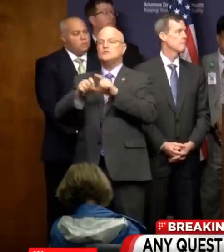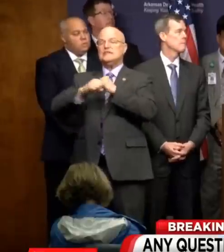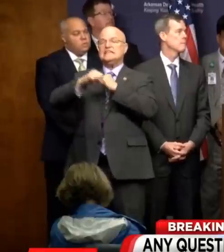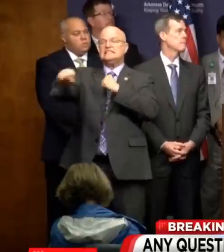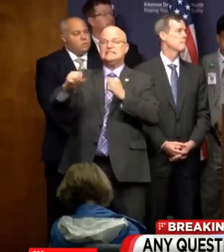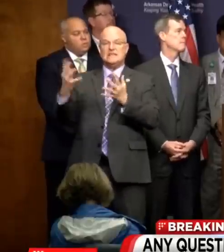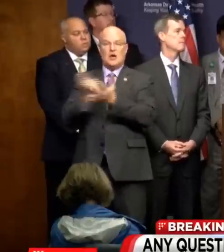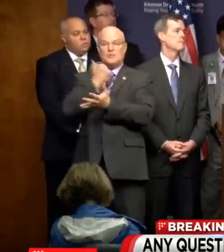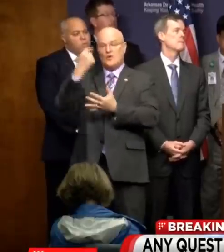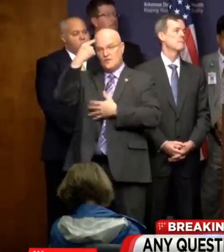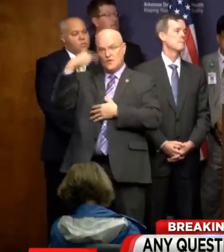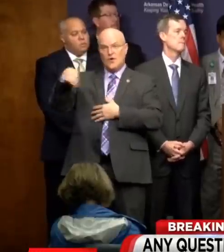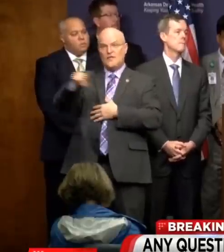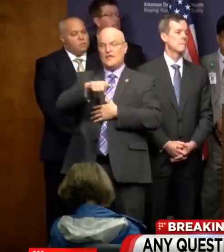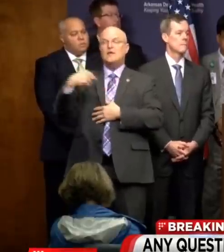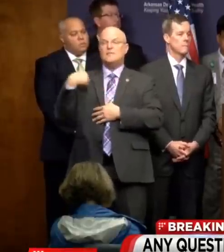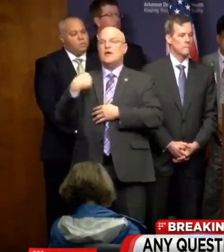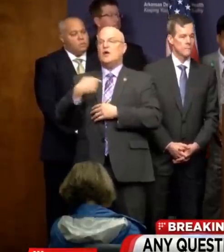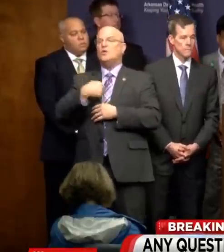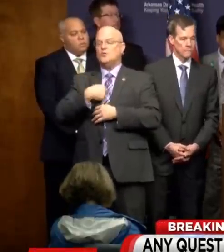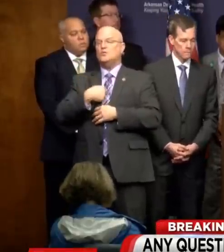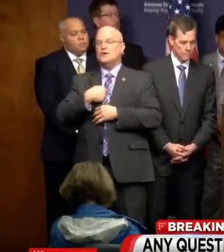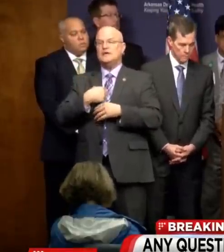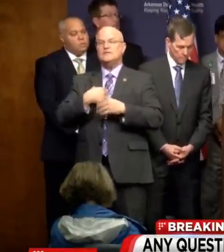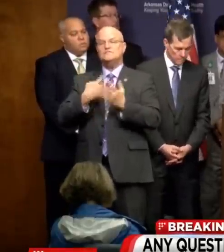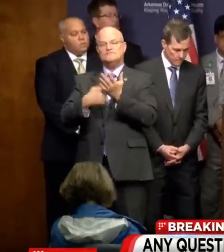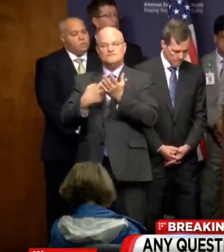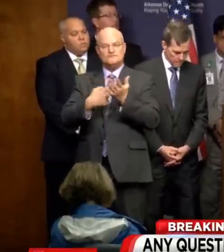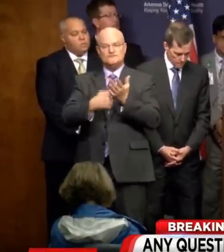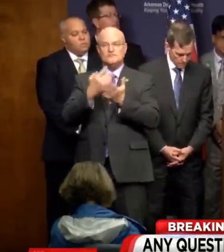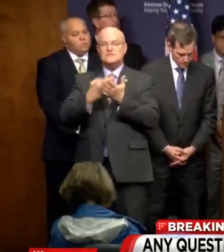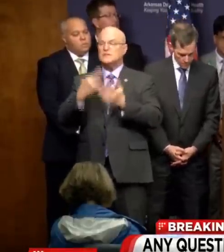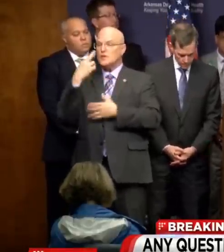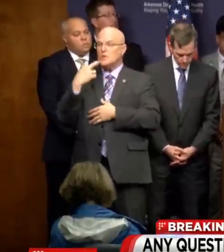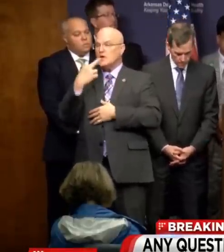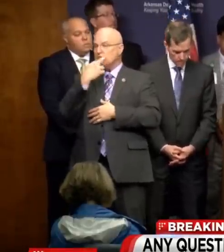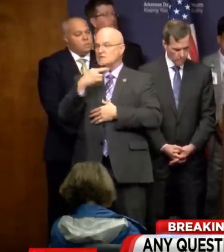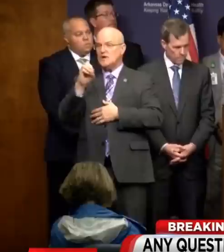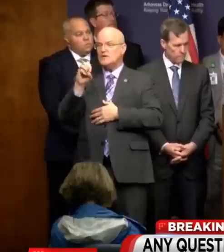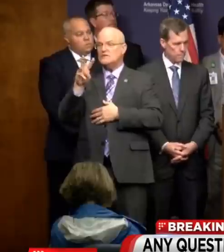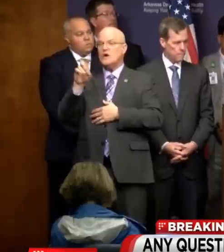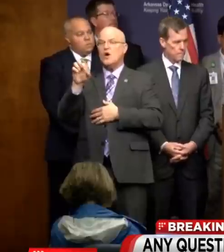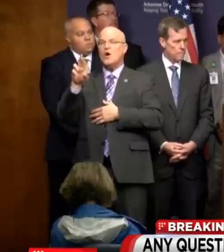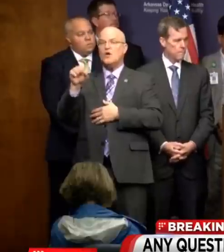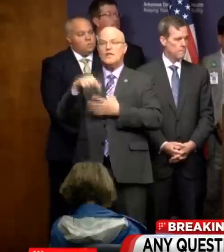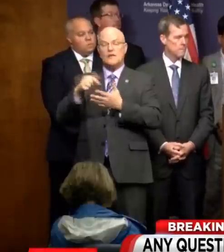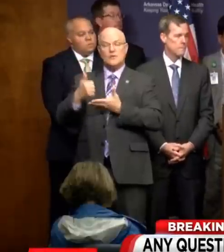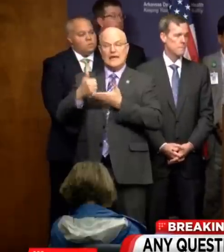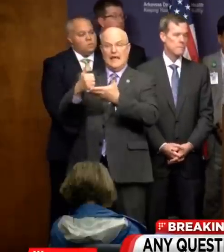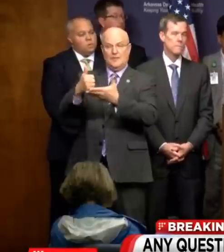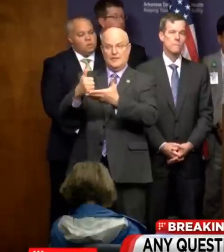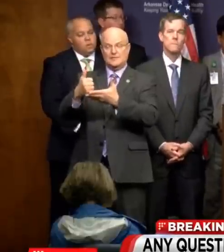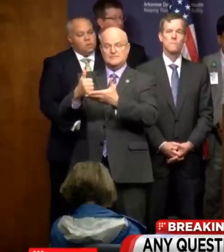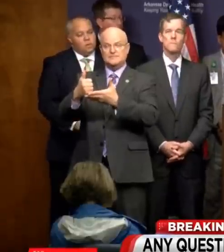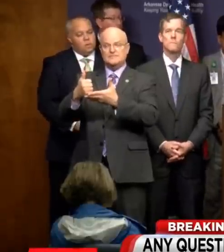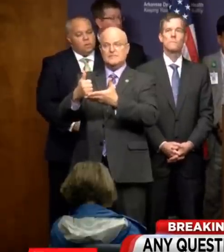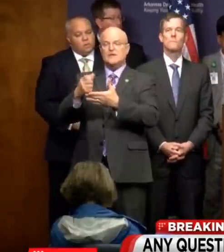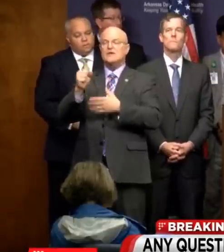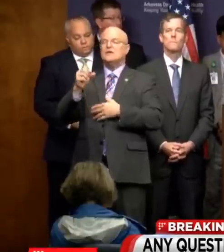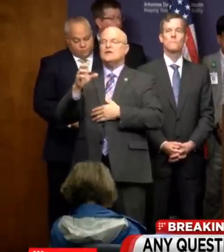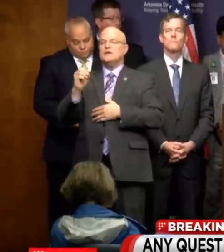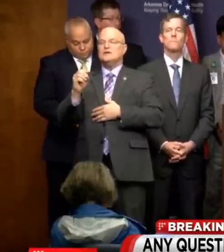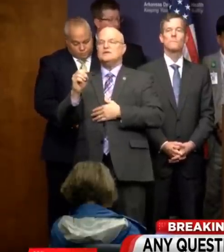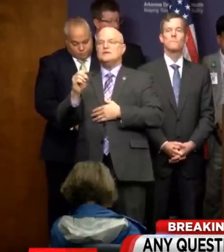some opportunities for them that we've talked with some of the restaurant owners as to what we can do that would be helpful to them. And